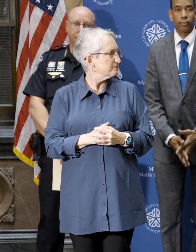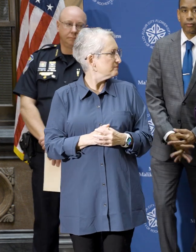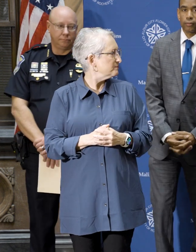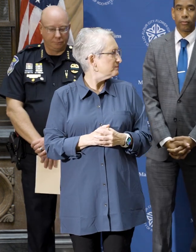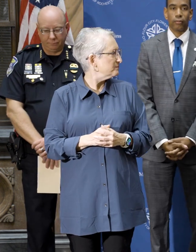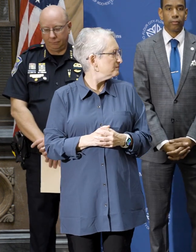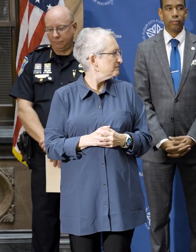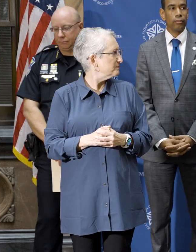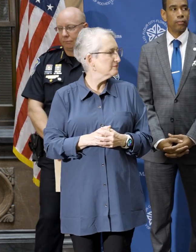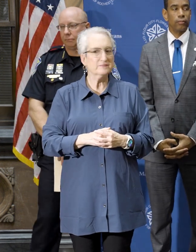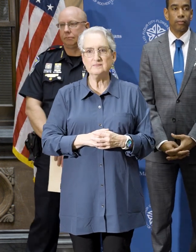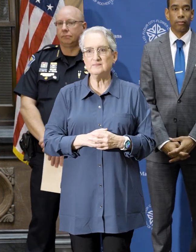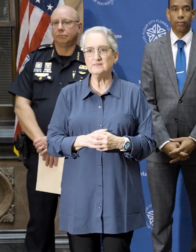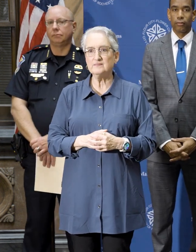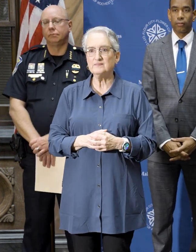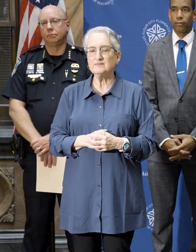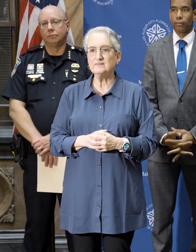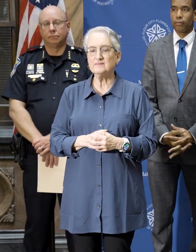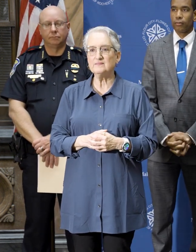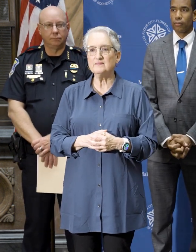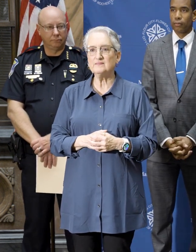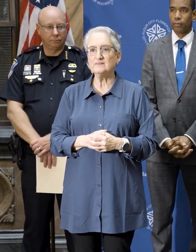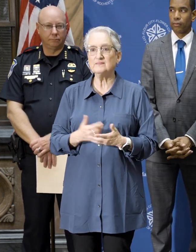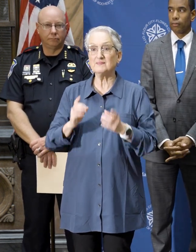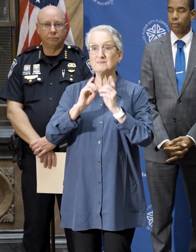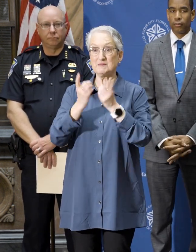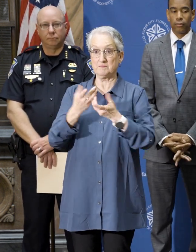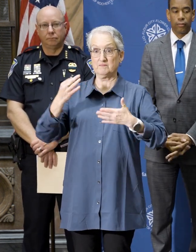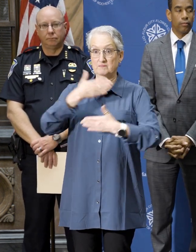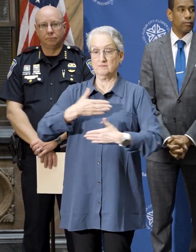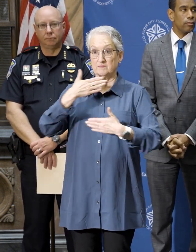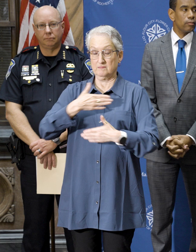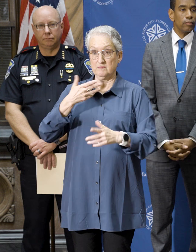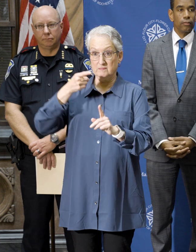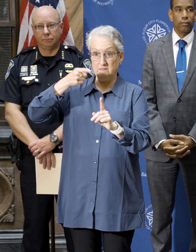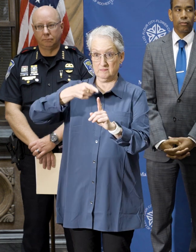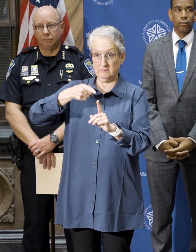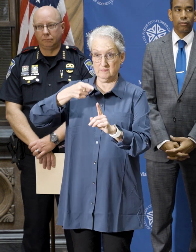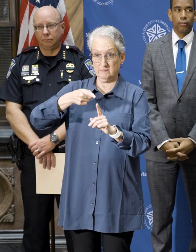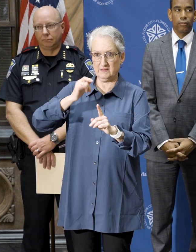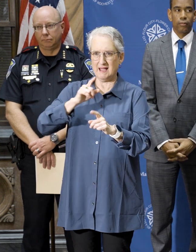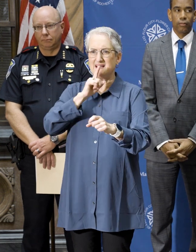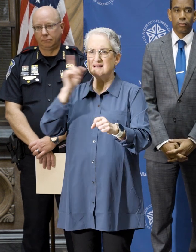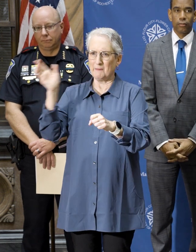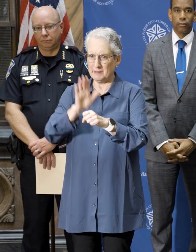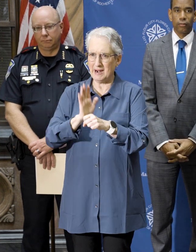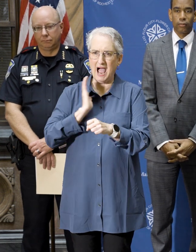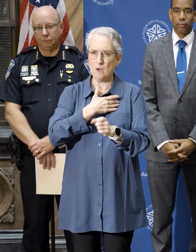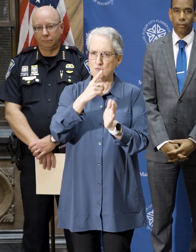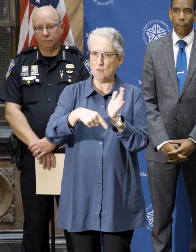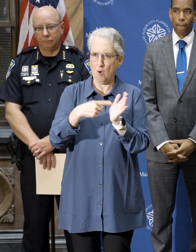Thank you, Mayor. As the mayor said, the Department of Recreation and Human Services is deeply committed to our role in reducing